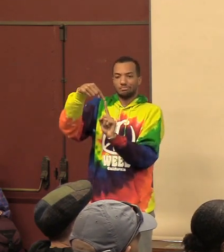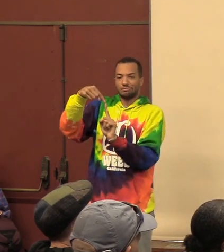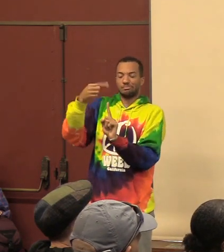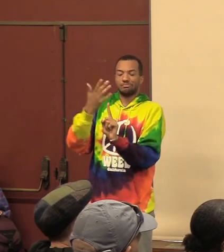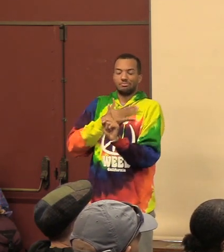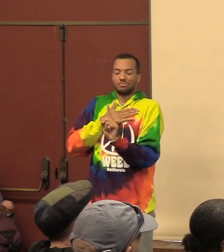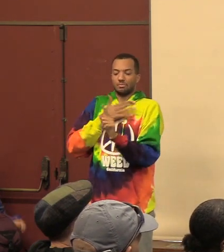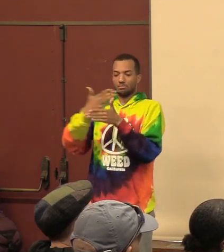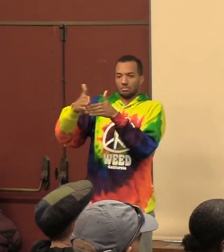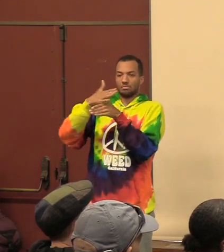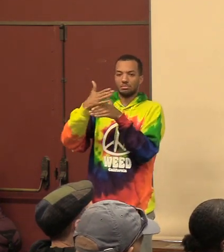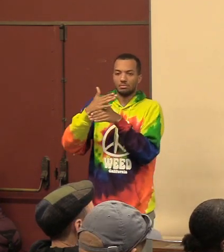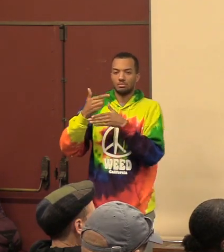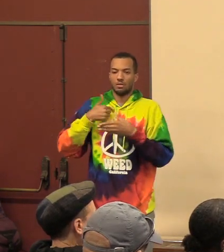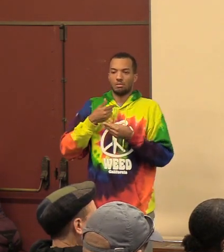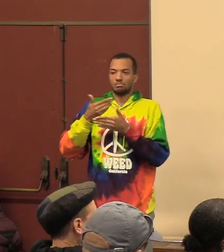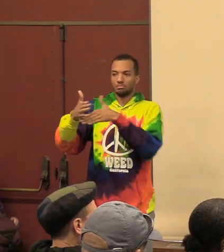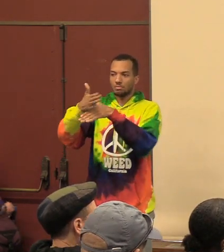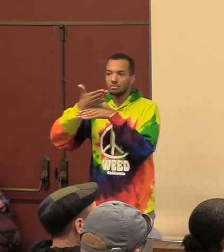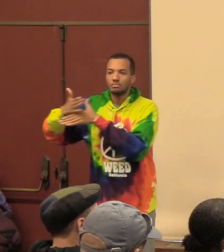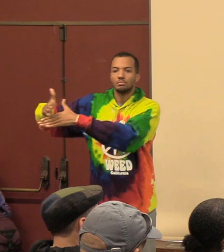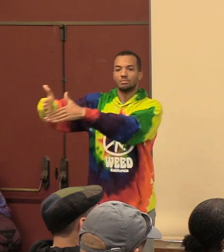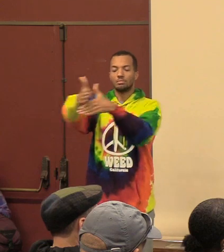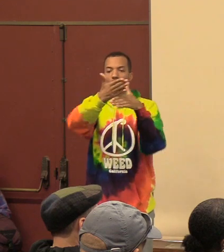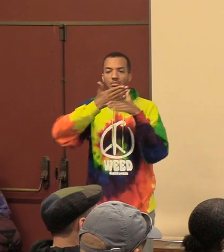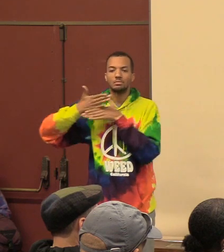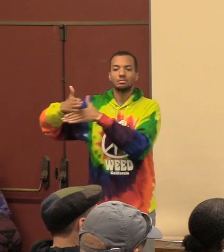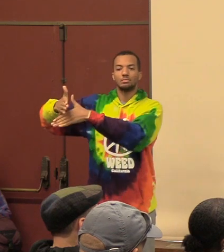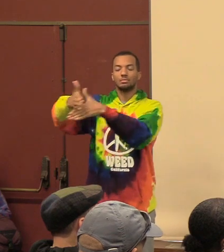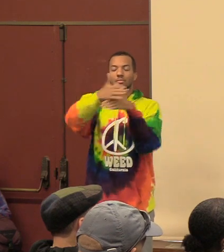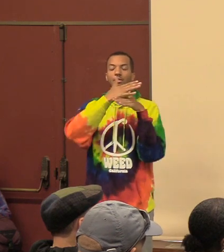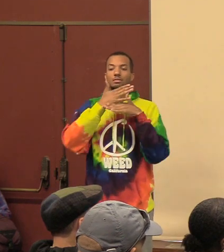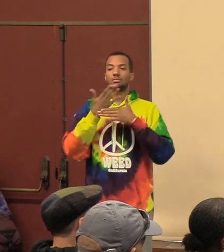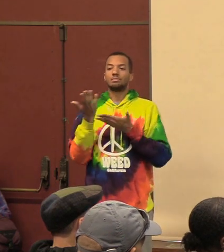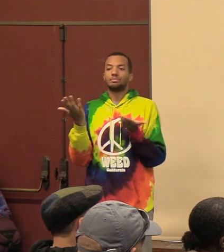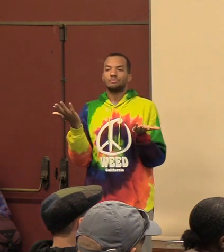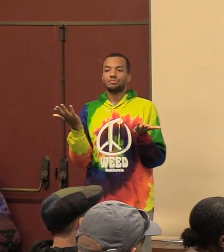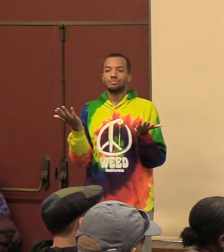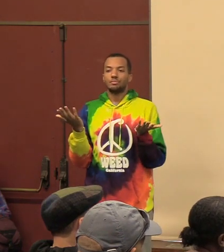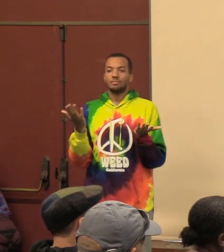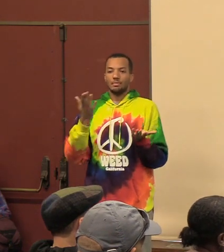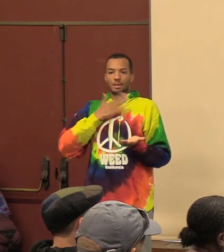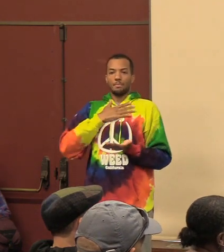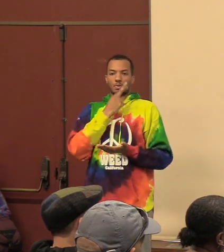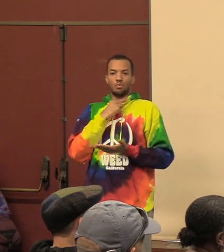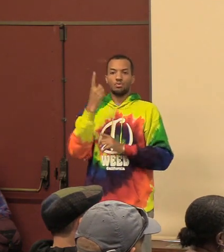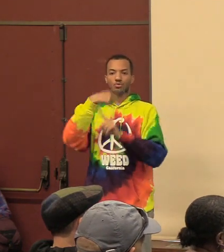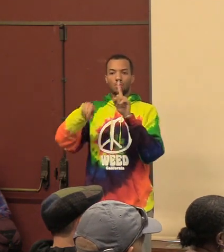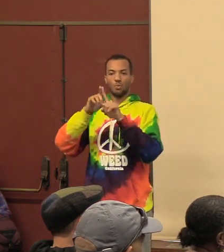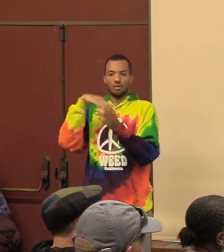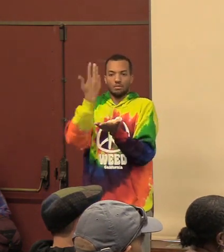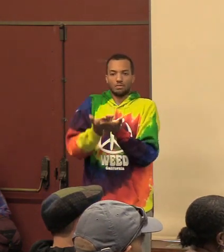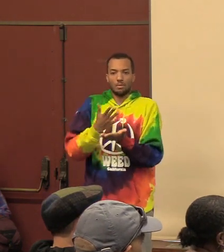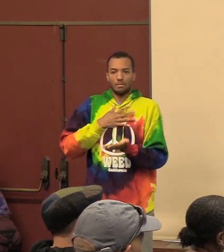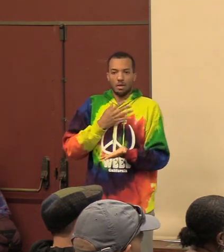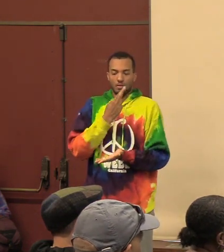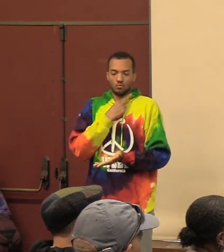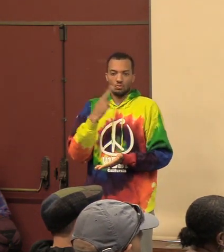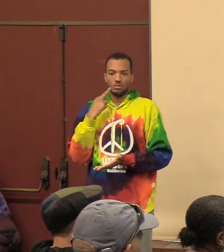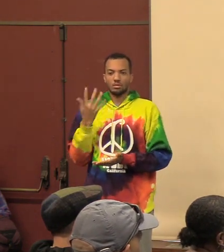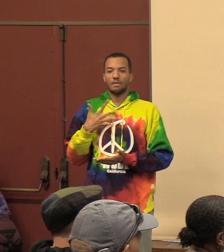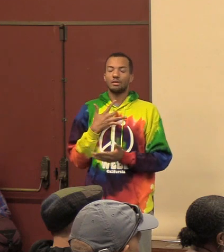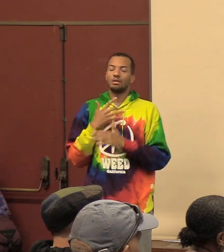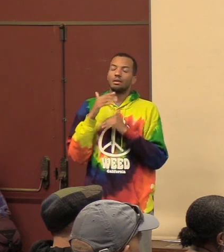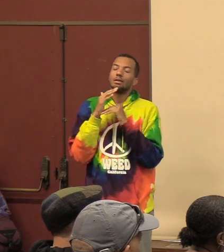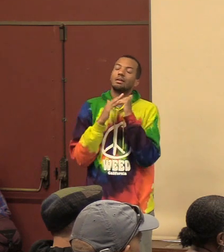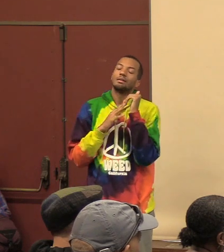sharing my meals with all of you. And when you come into our spot, I want you to feel good when you come in there,